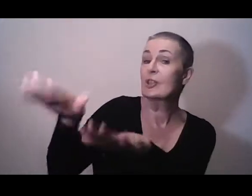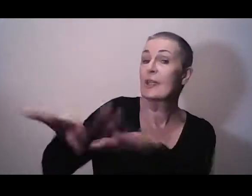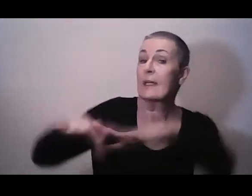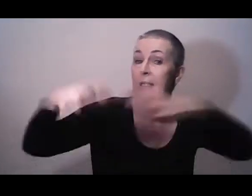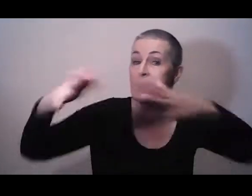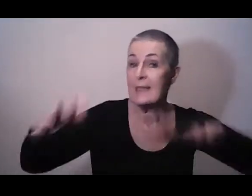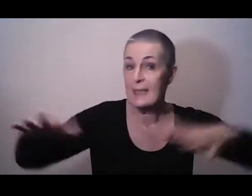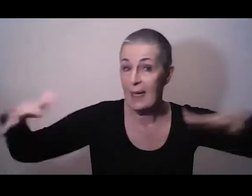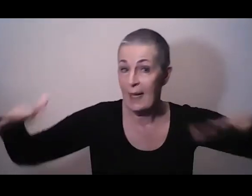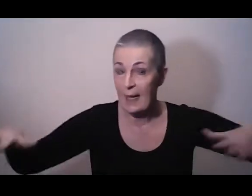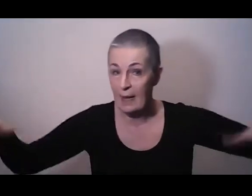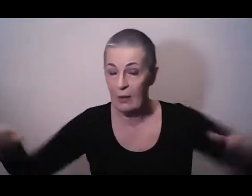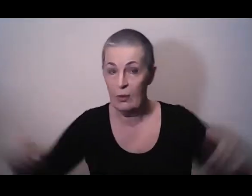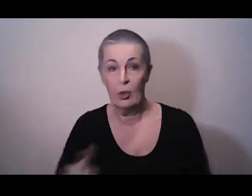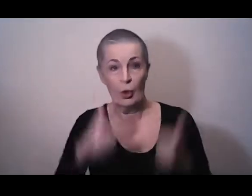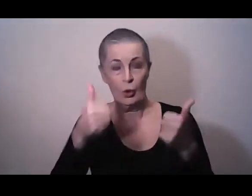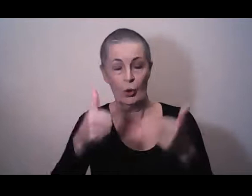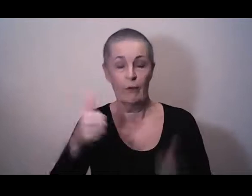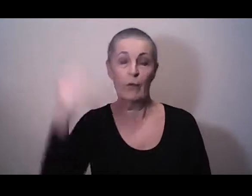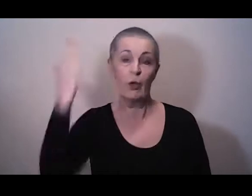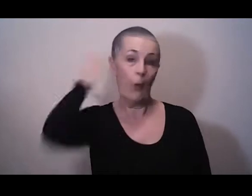for your lungs and for headaches.